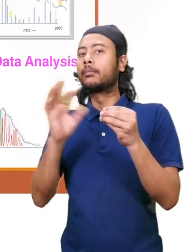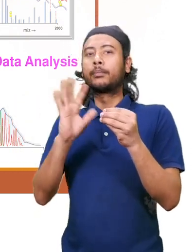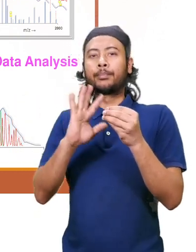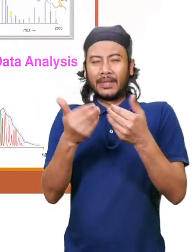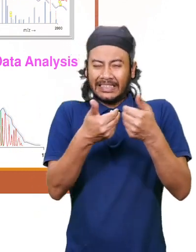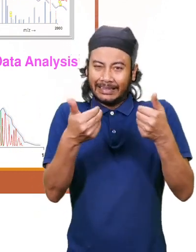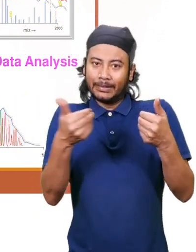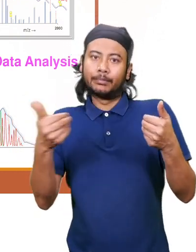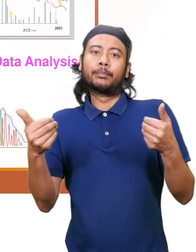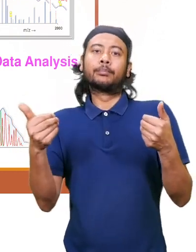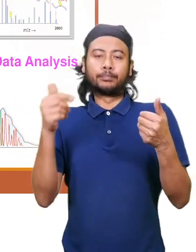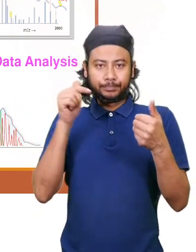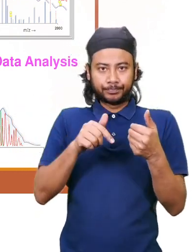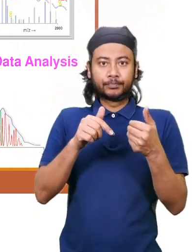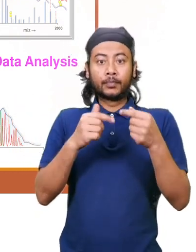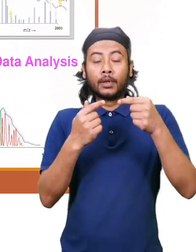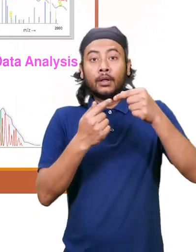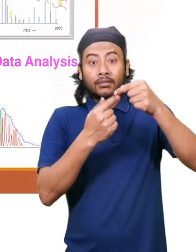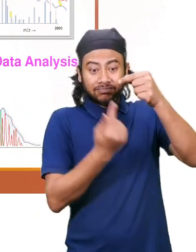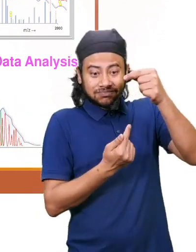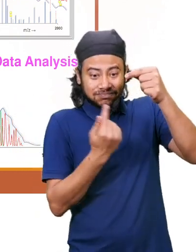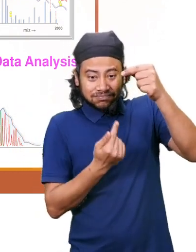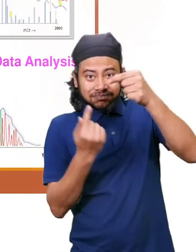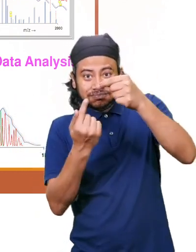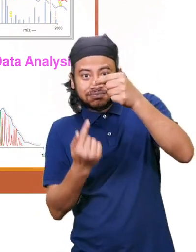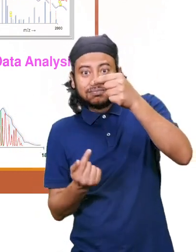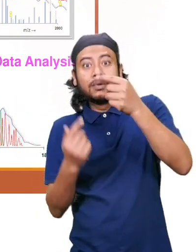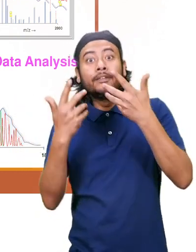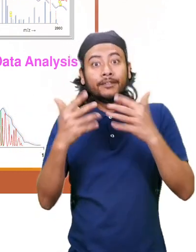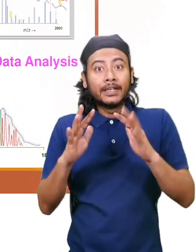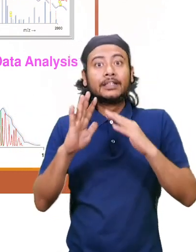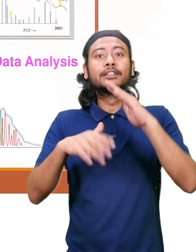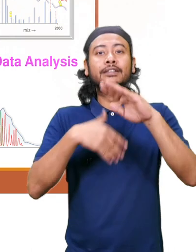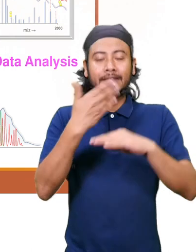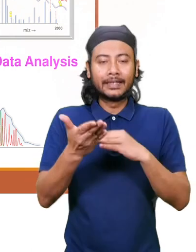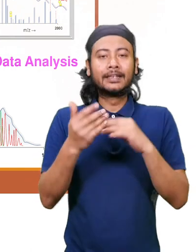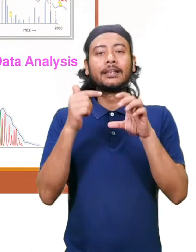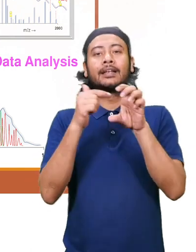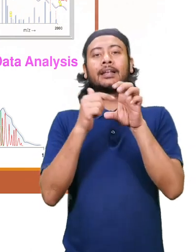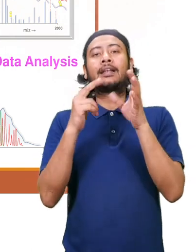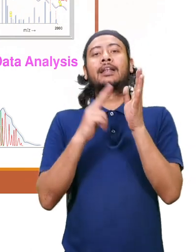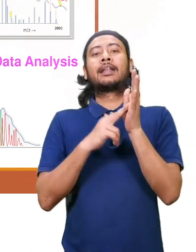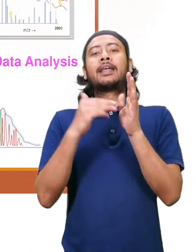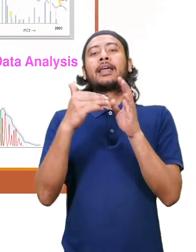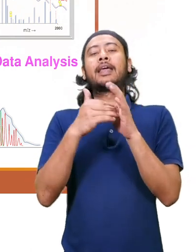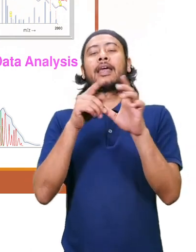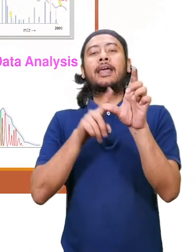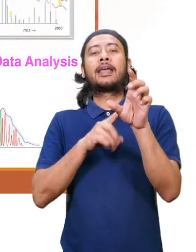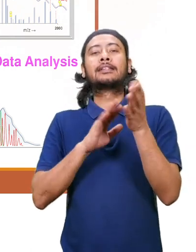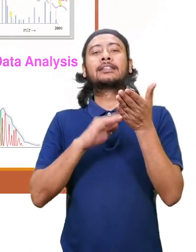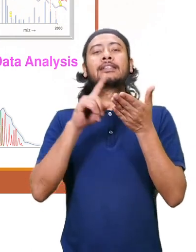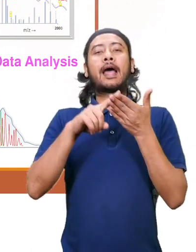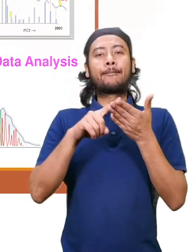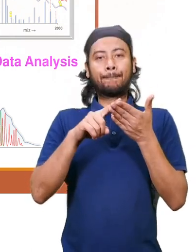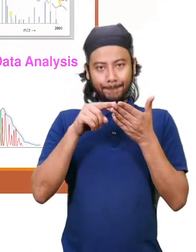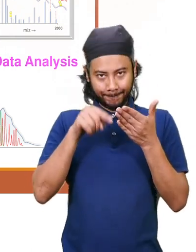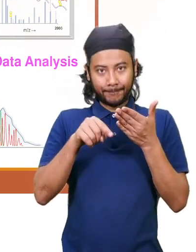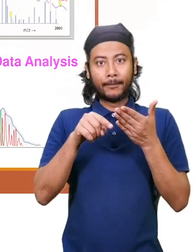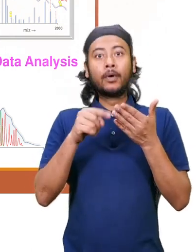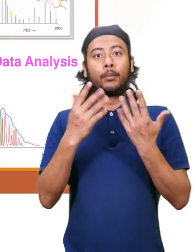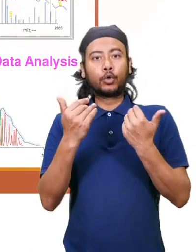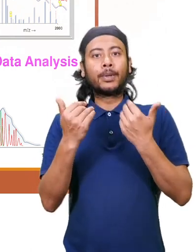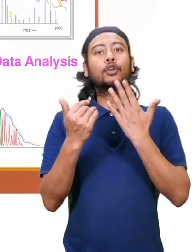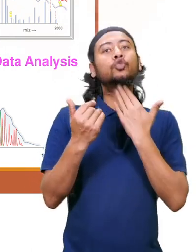an uncoiled form. So these uncoiled protein will be digested by